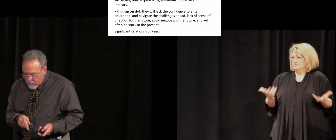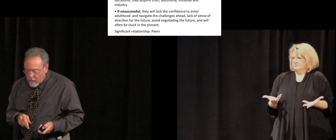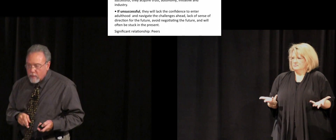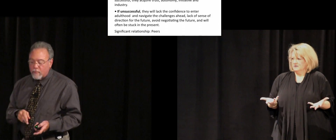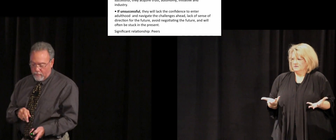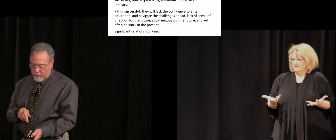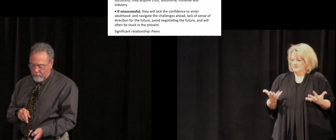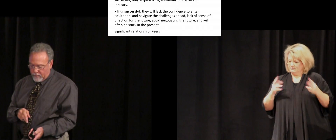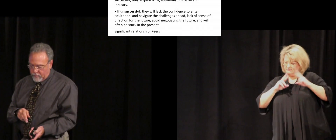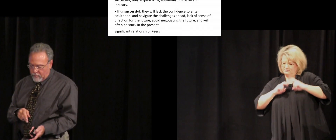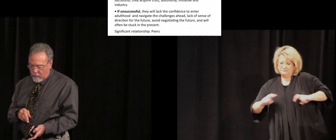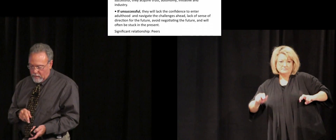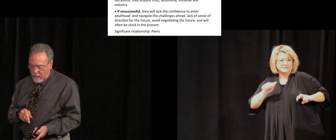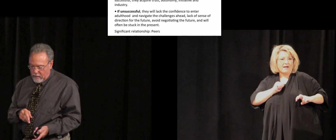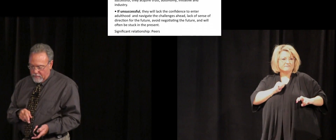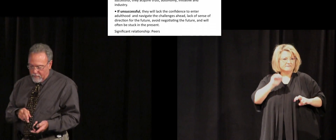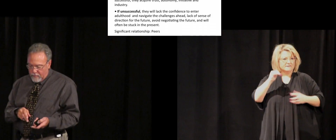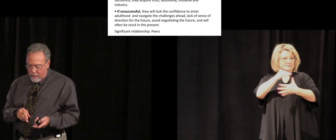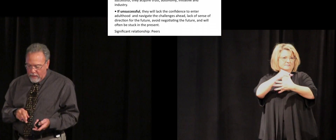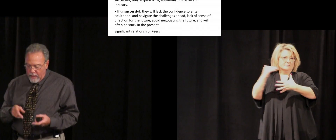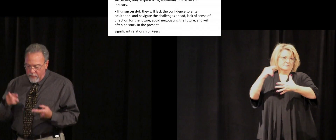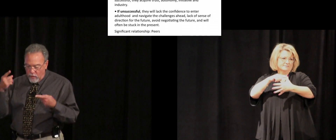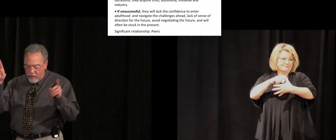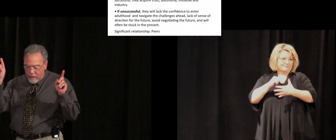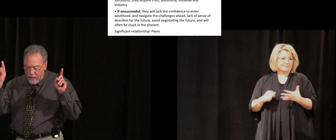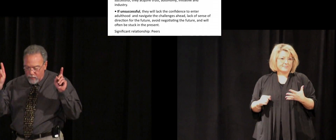your emotional